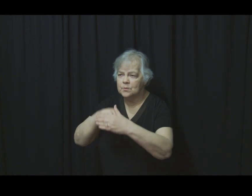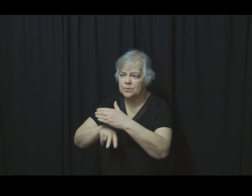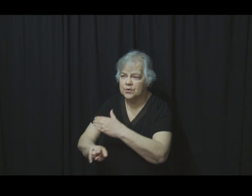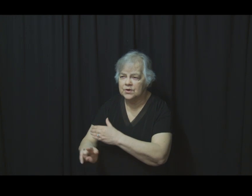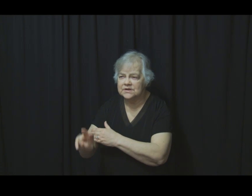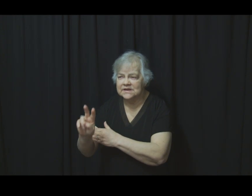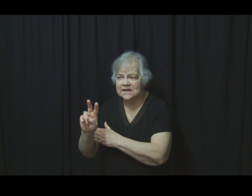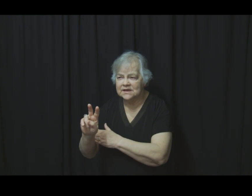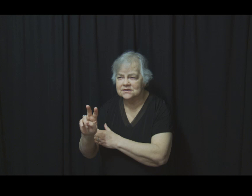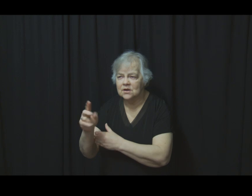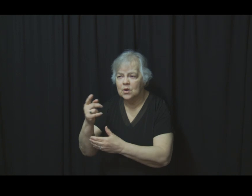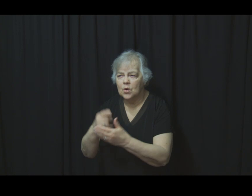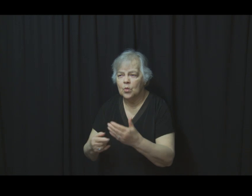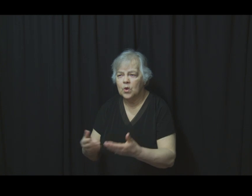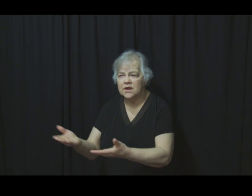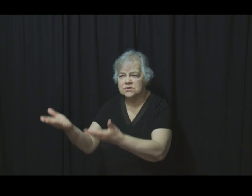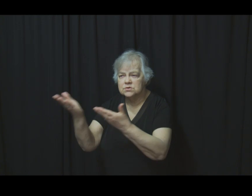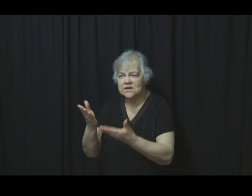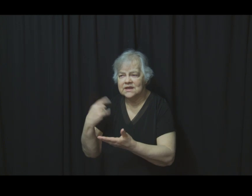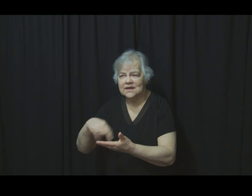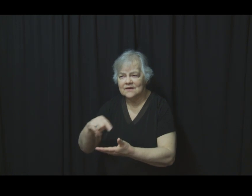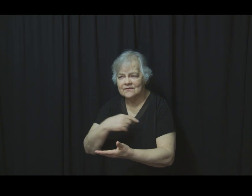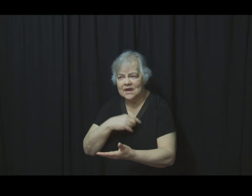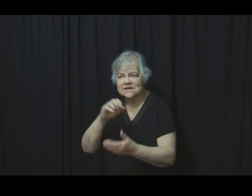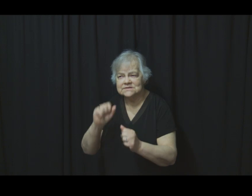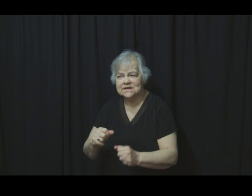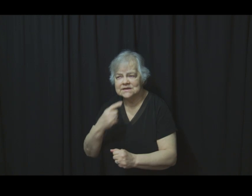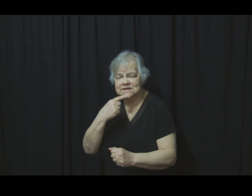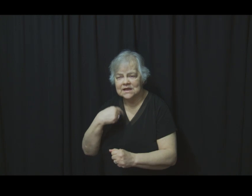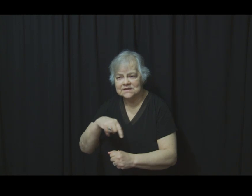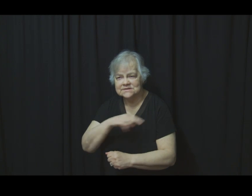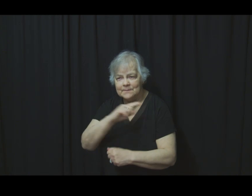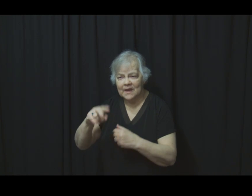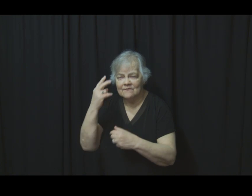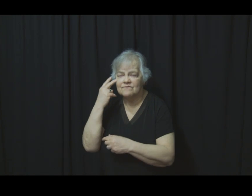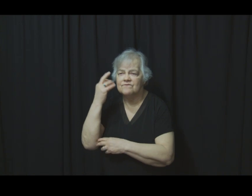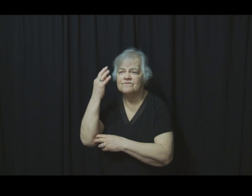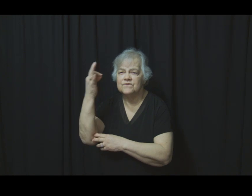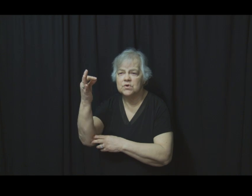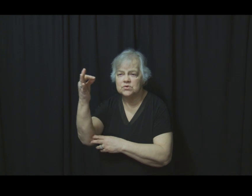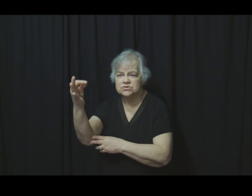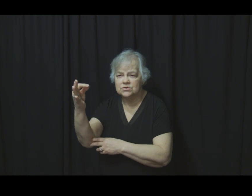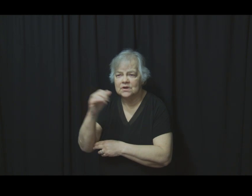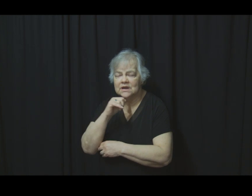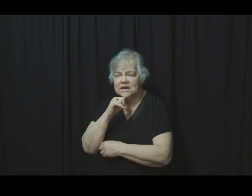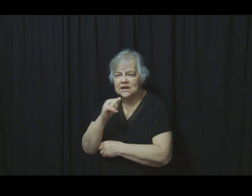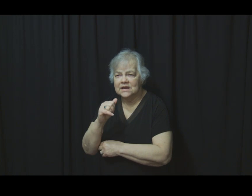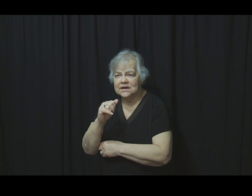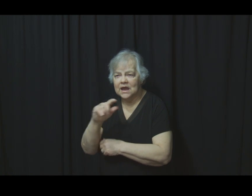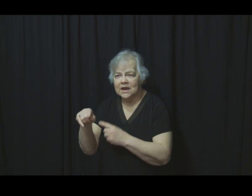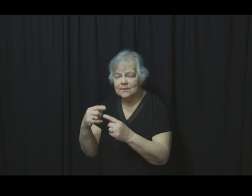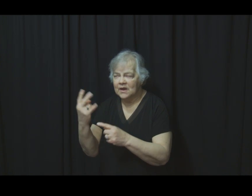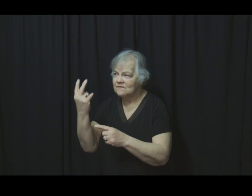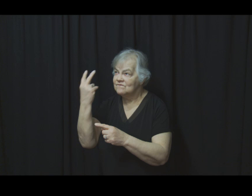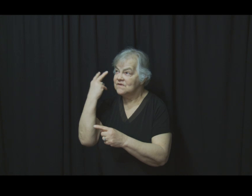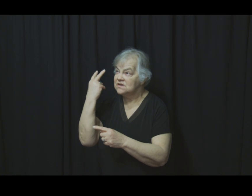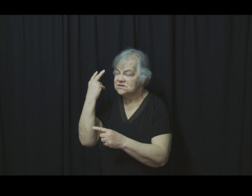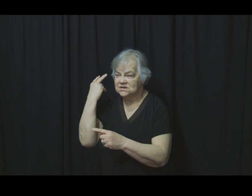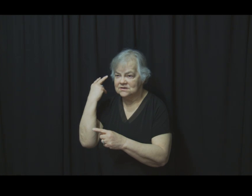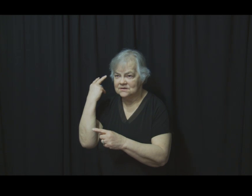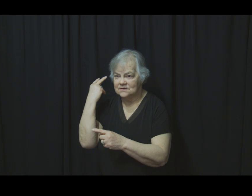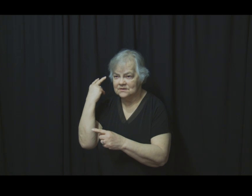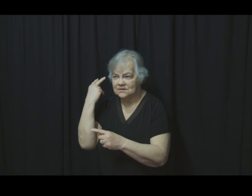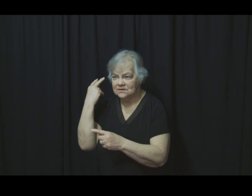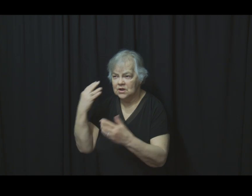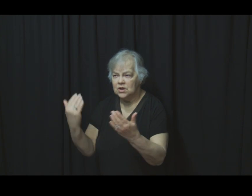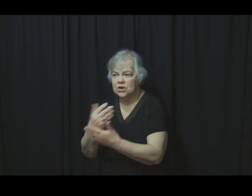provide us that can tell us something about the future, not just about your vision of the past? A new